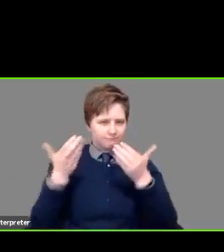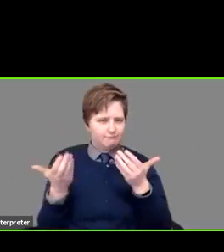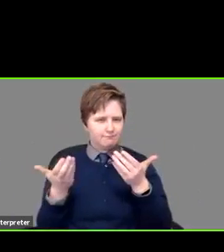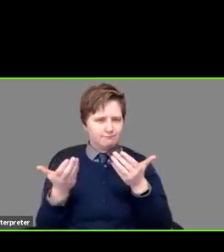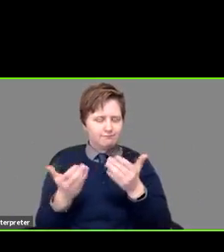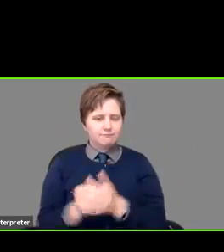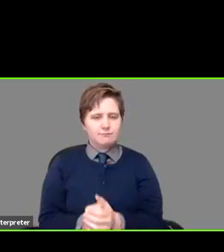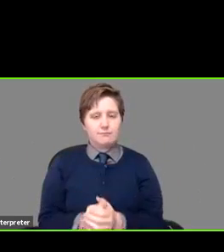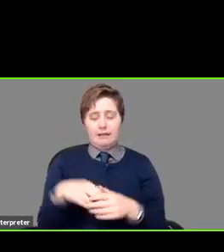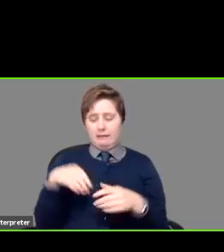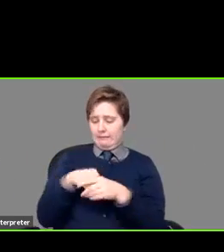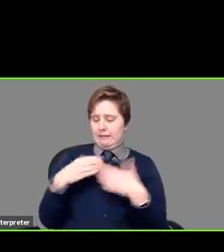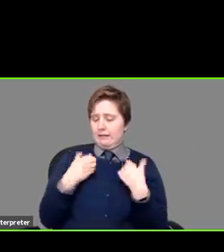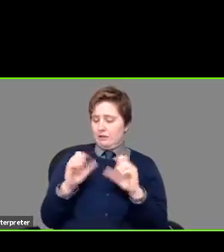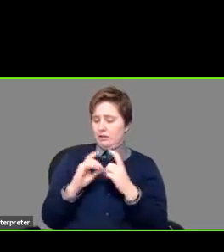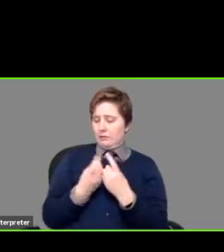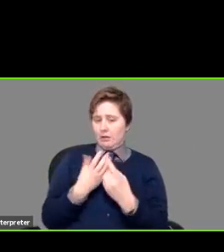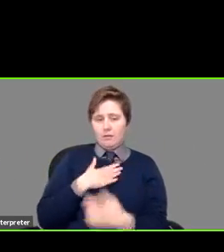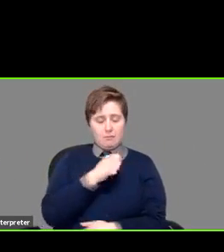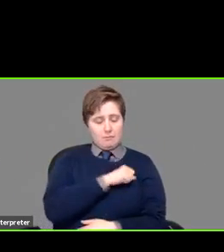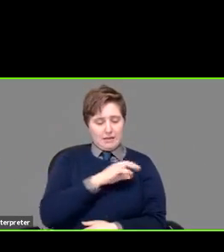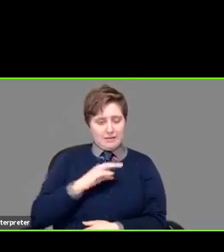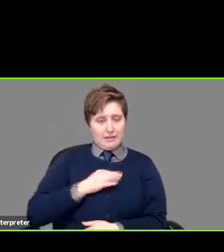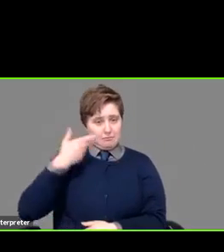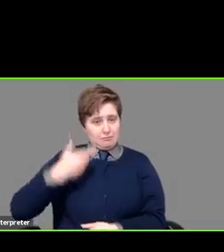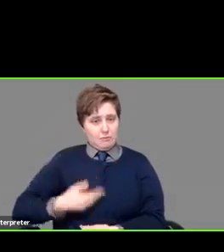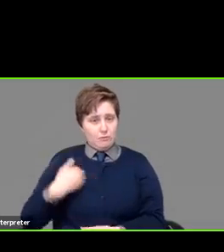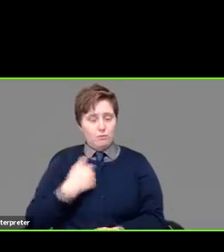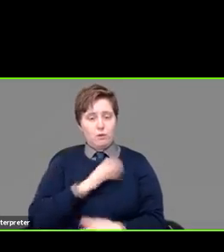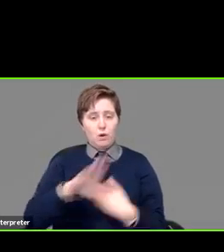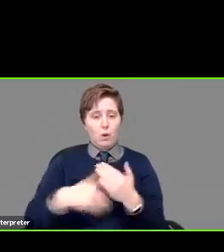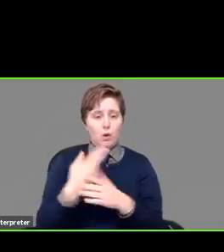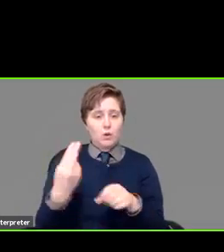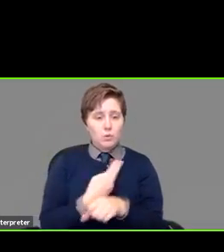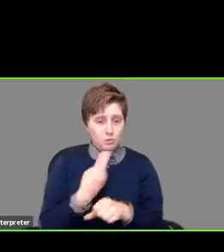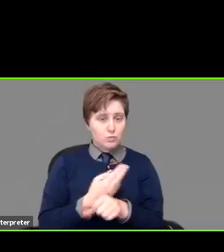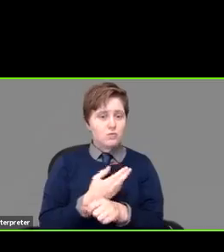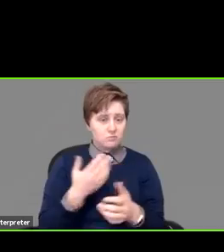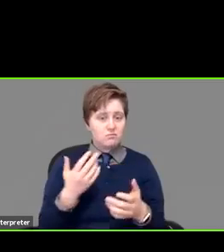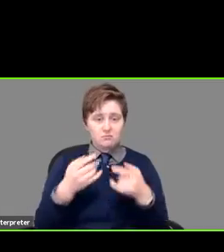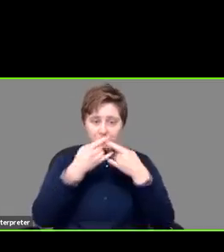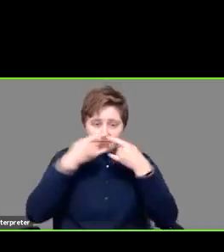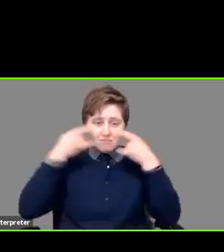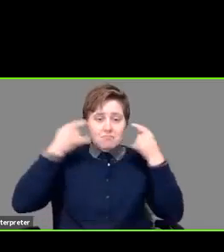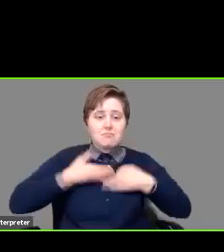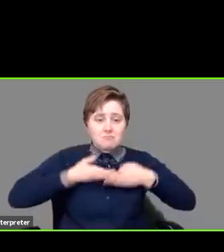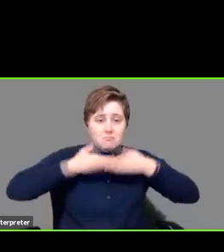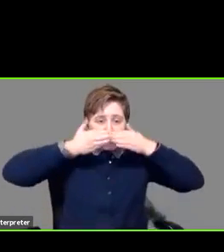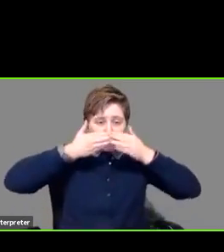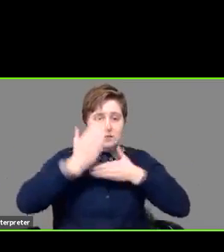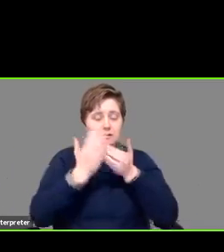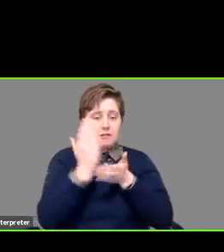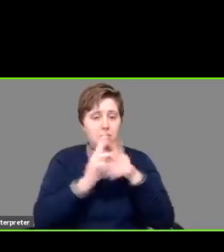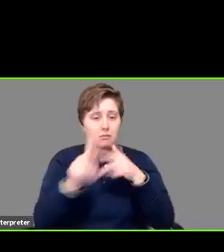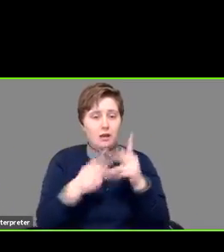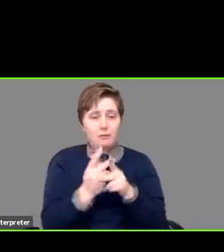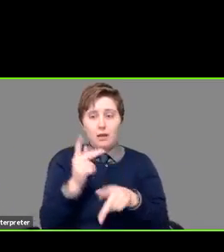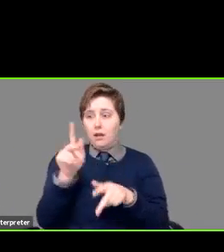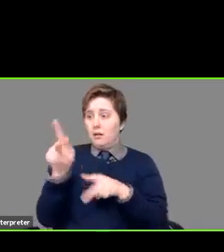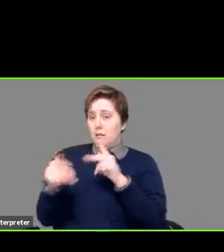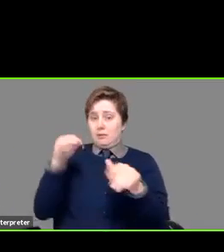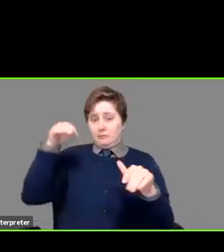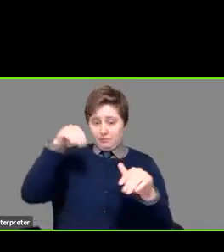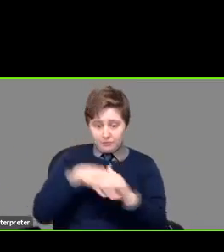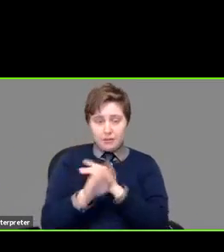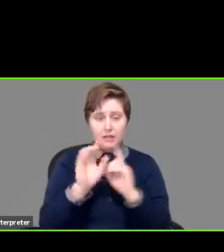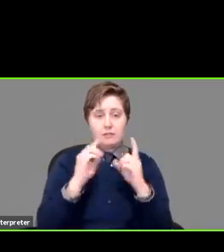department, my staff, I are all wearing face coverings. The individuals that are going to be walking into to the